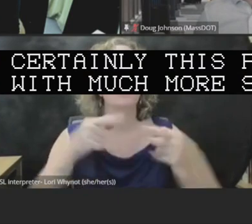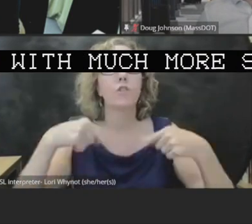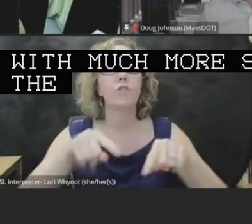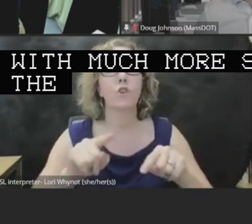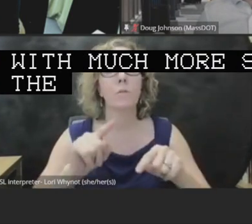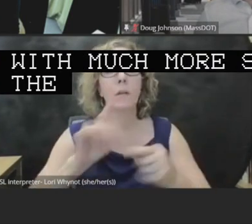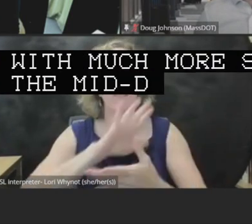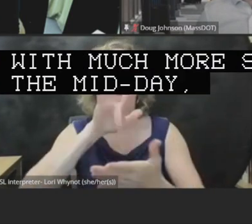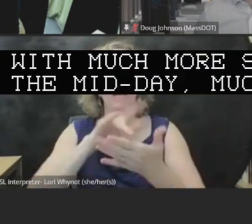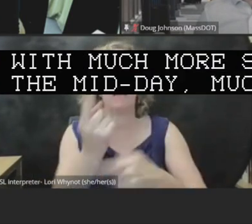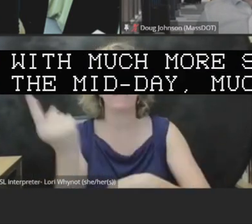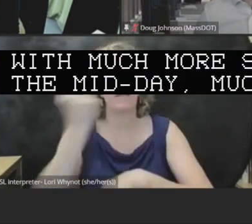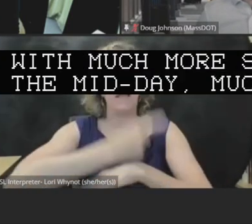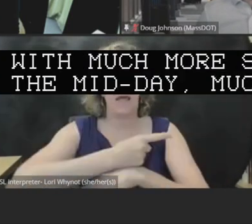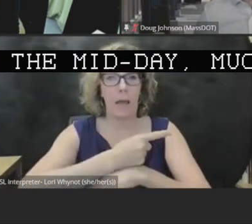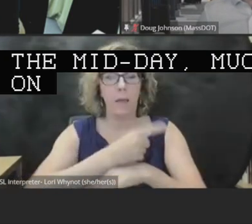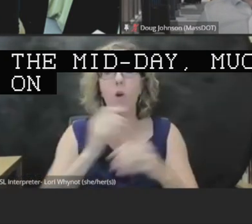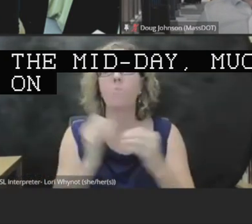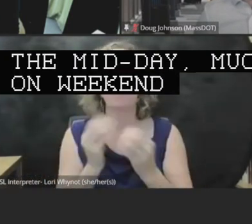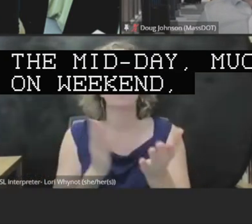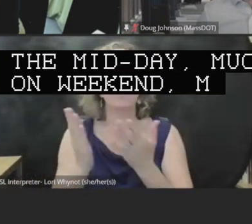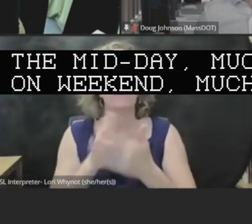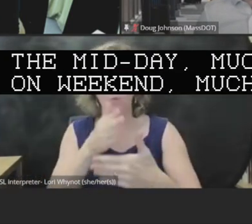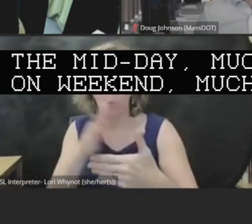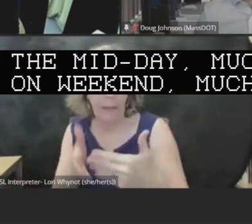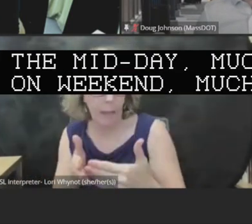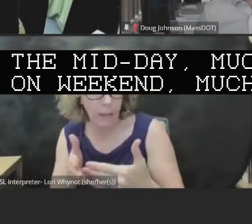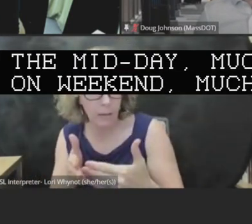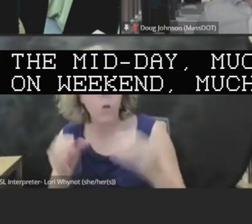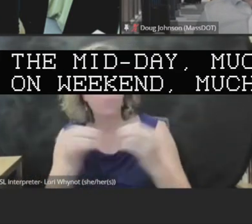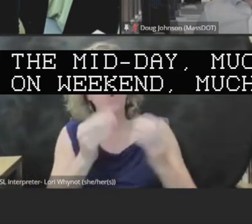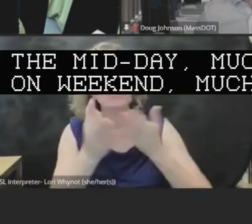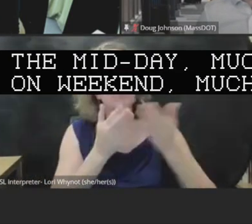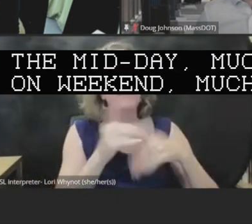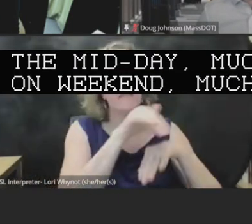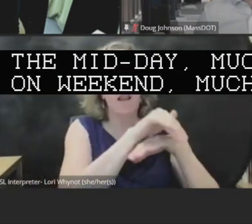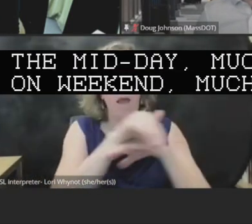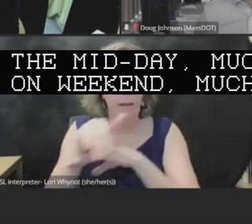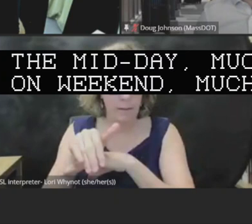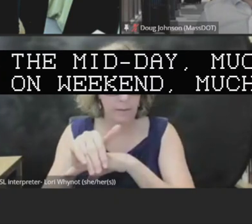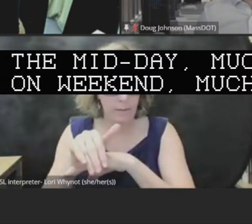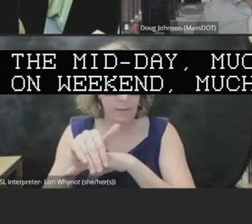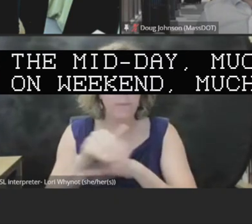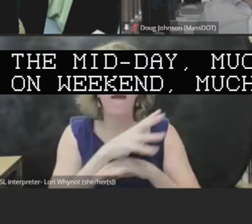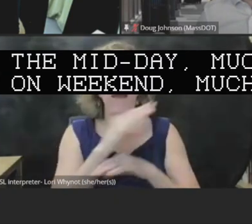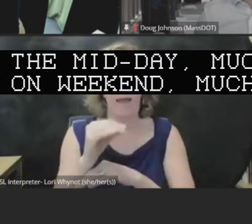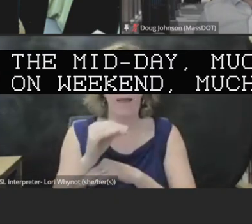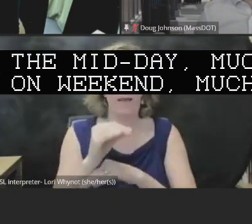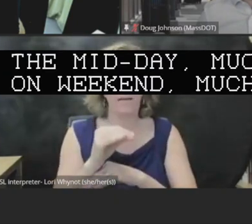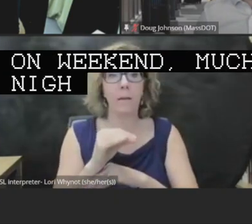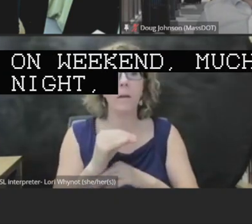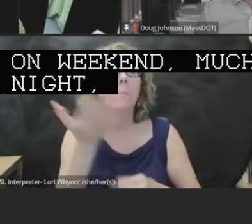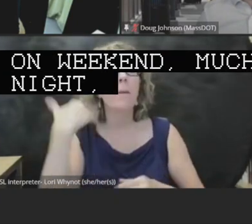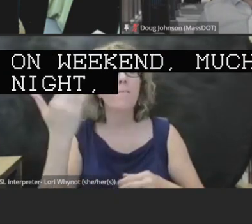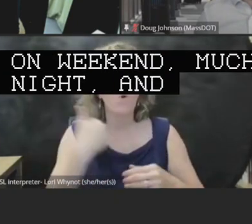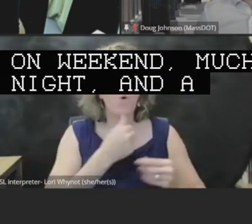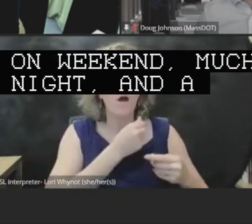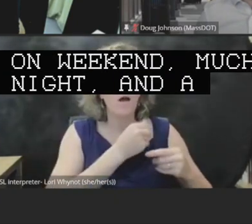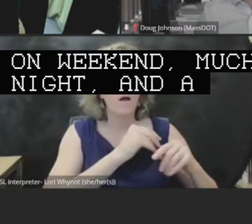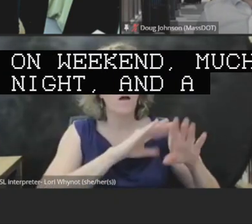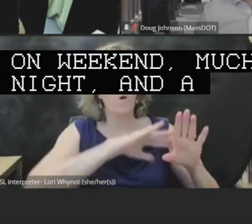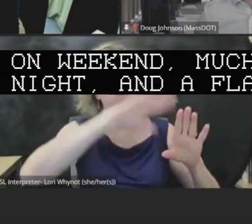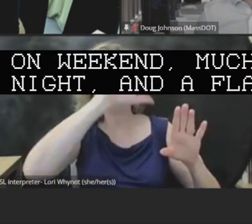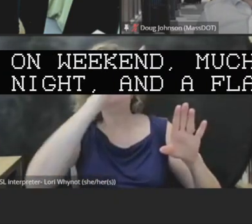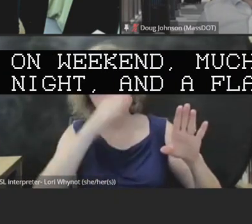on weekends, much more service at night, and a flattening out of those peak